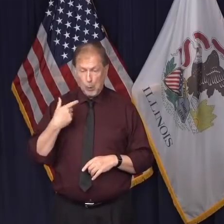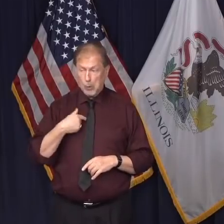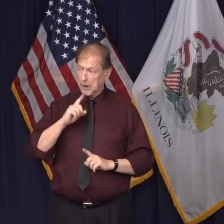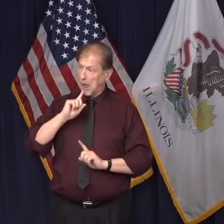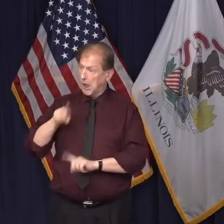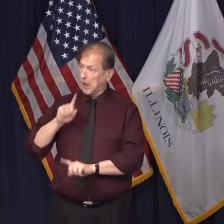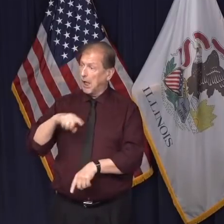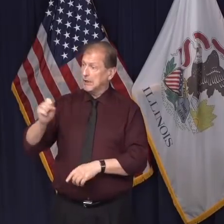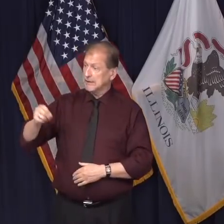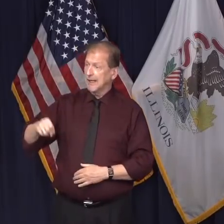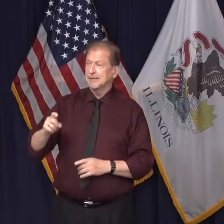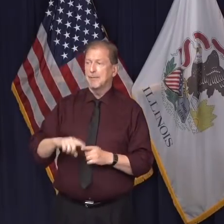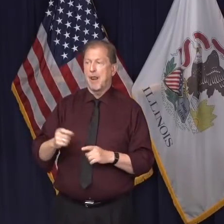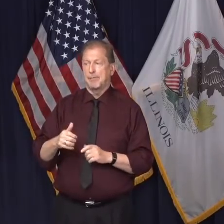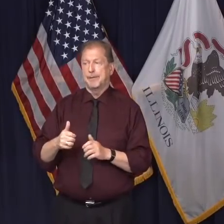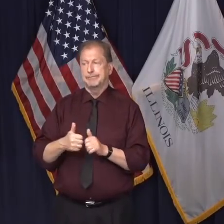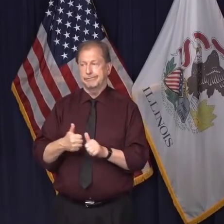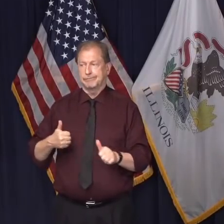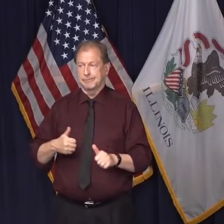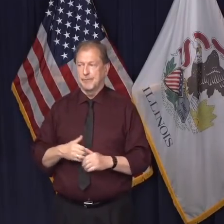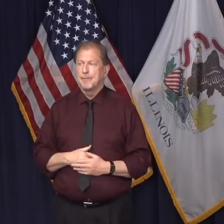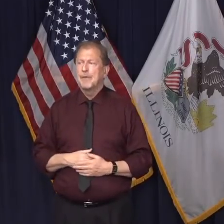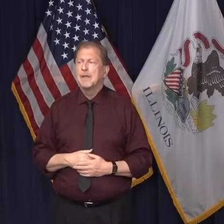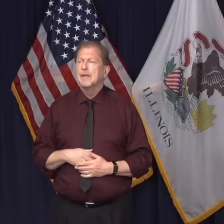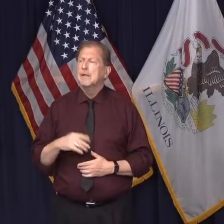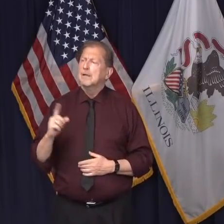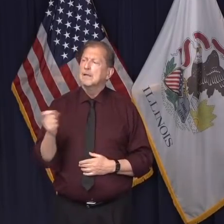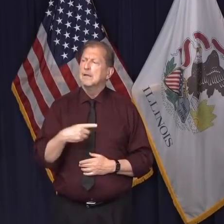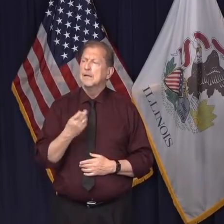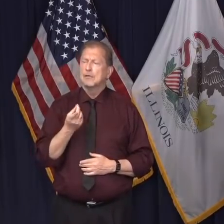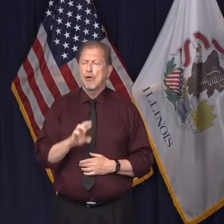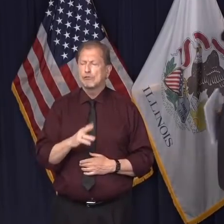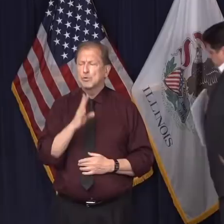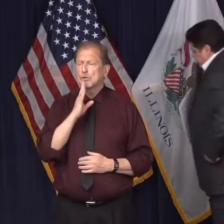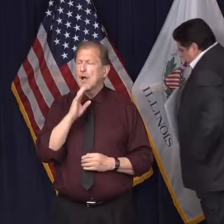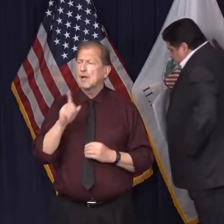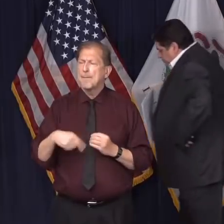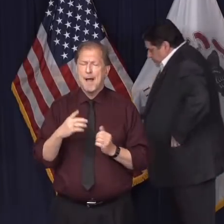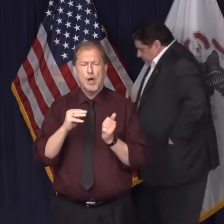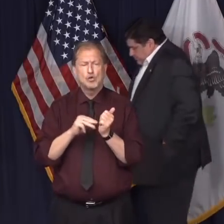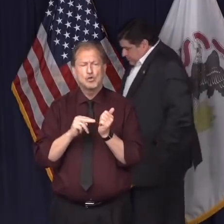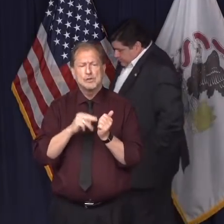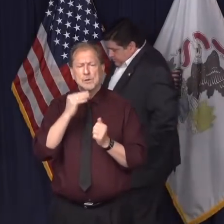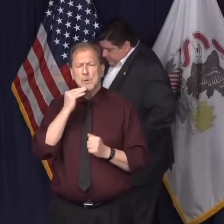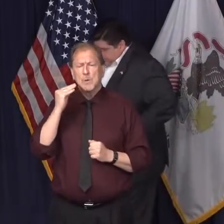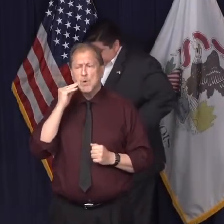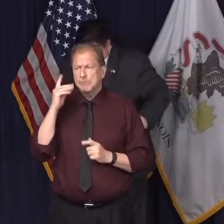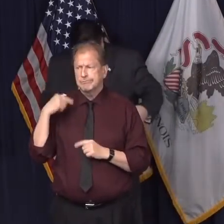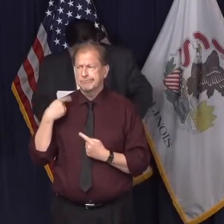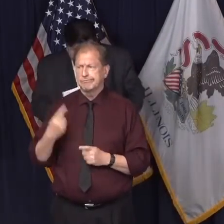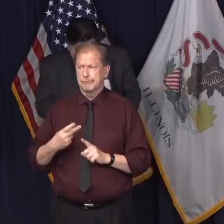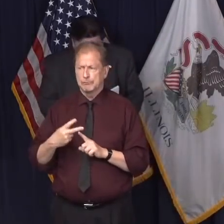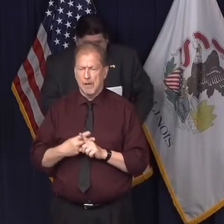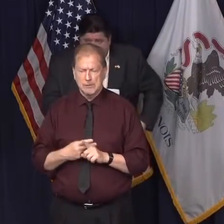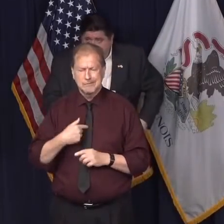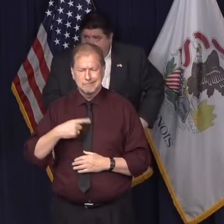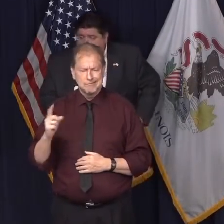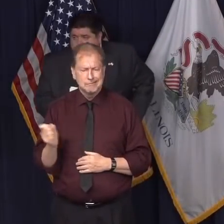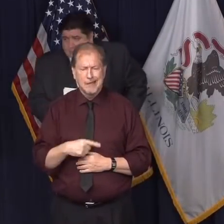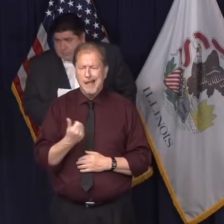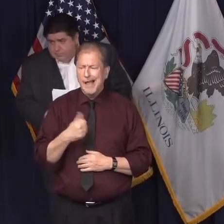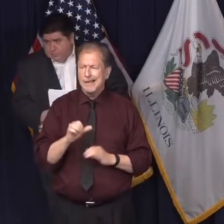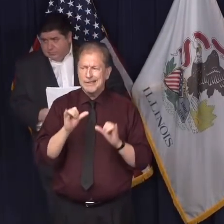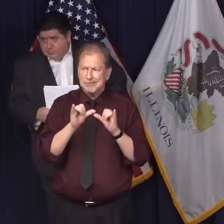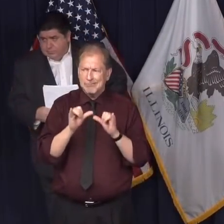Okay. A question for Dr. Ezike. I know we've talked about nursing homes a lot over the past 2 months. Is there any sort of metric